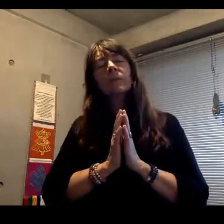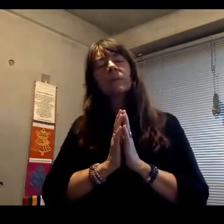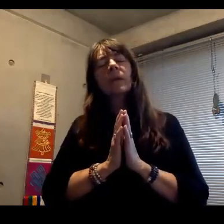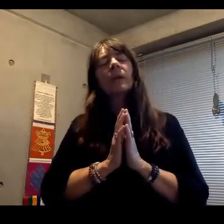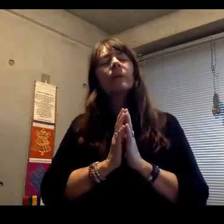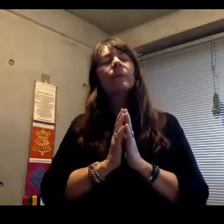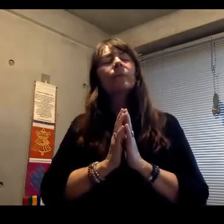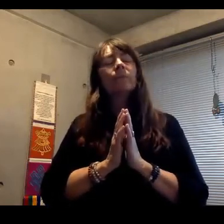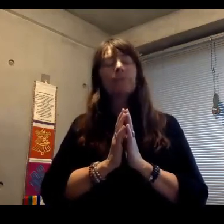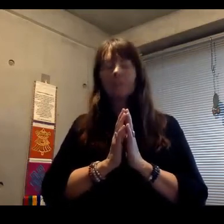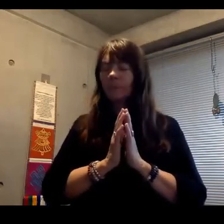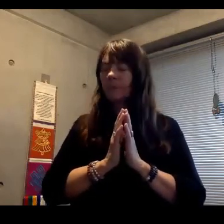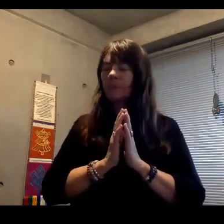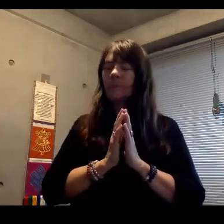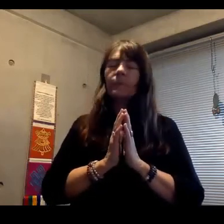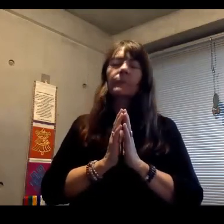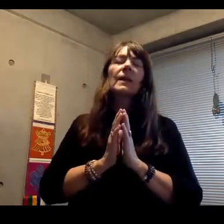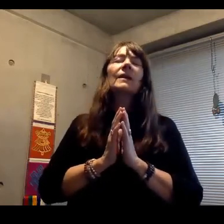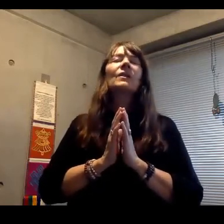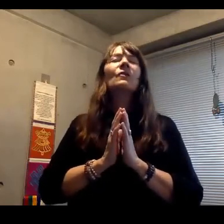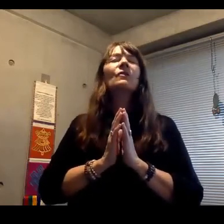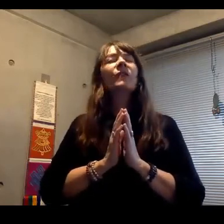mankind and where you see that going.